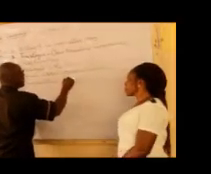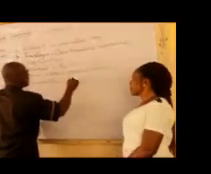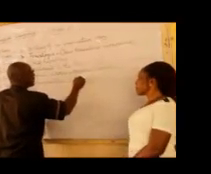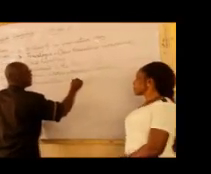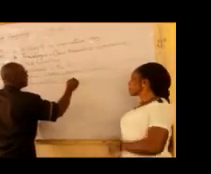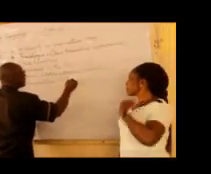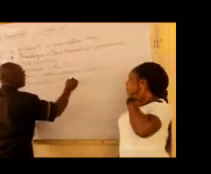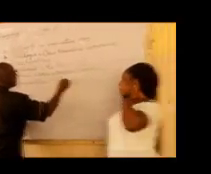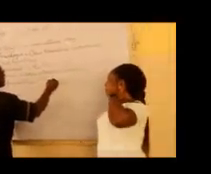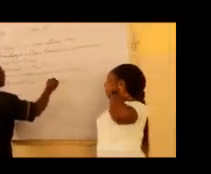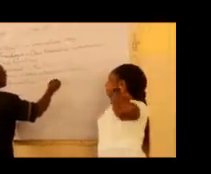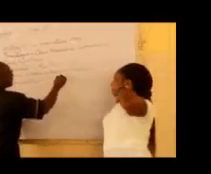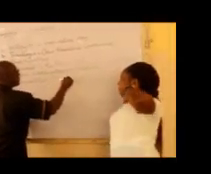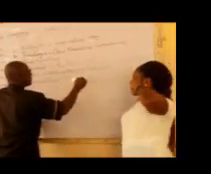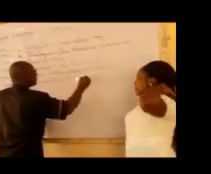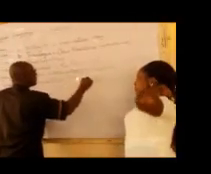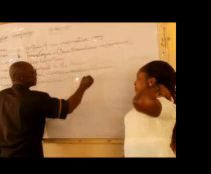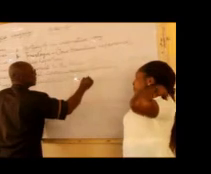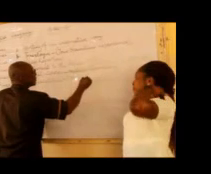minutes